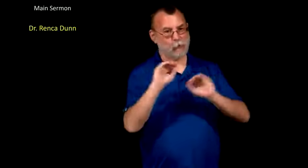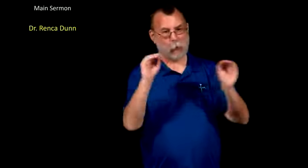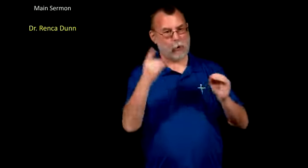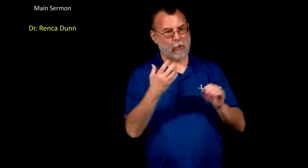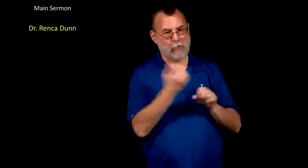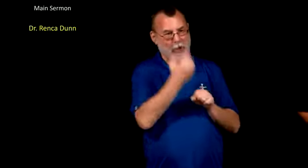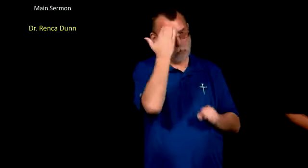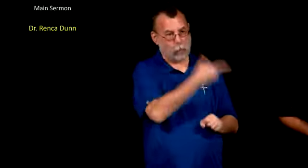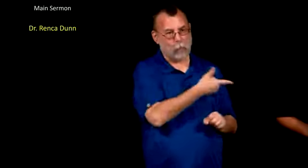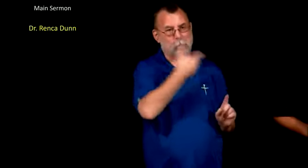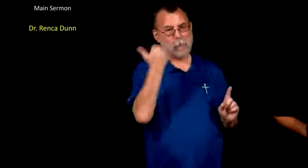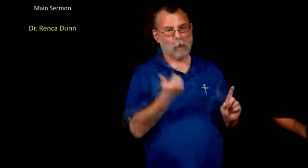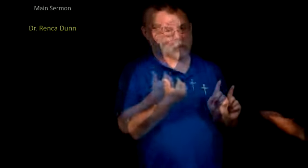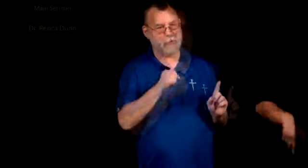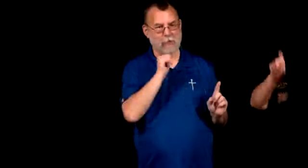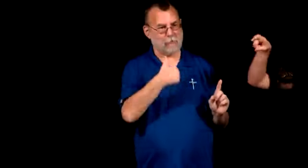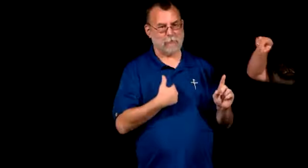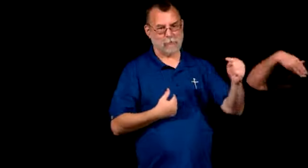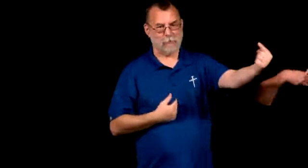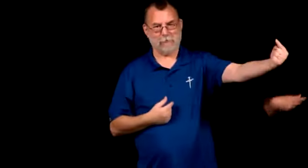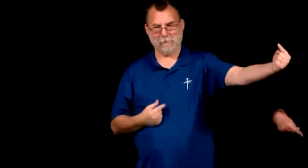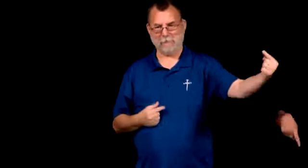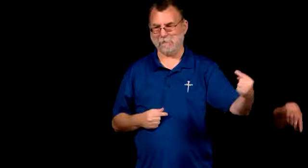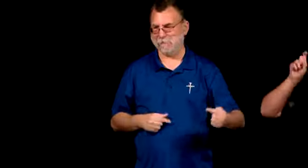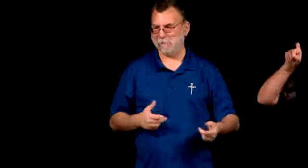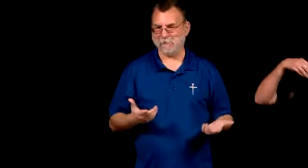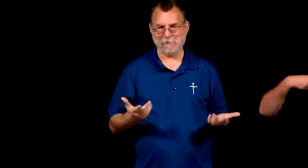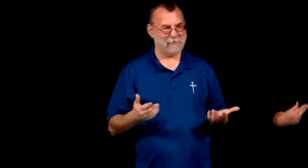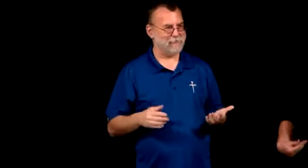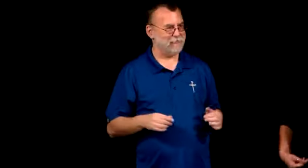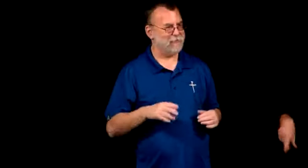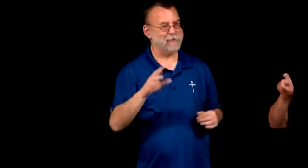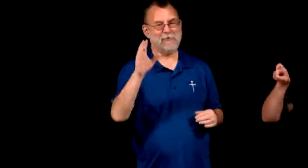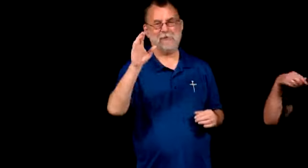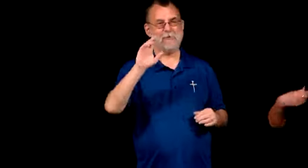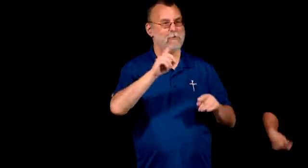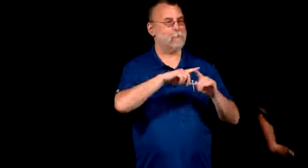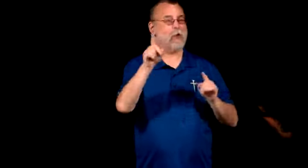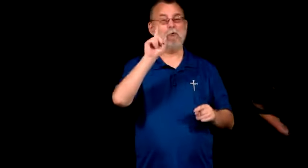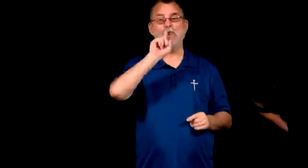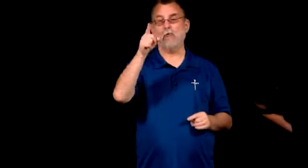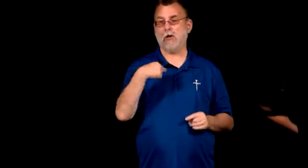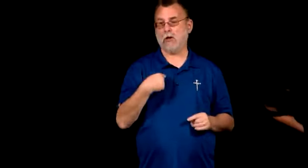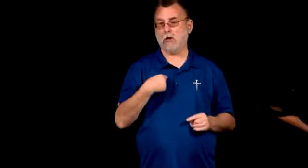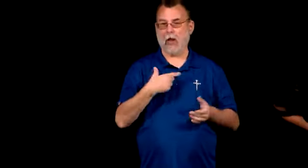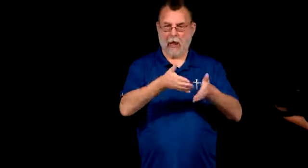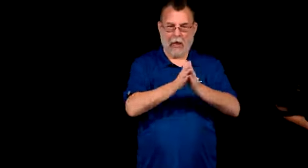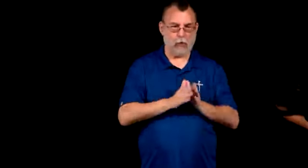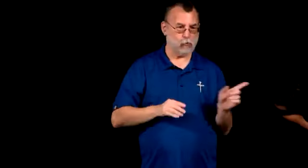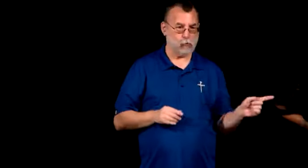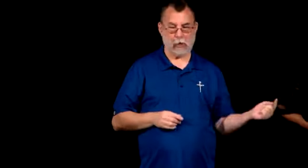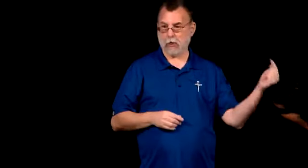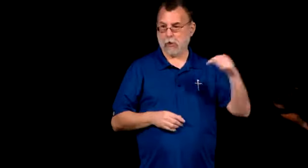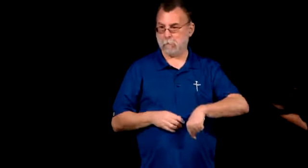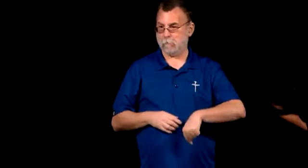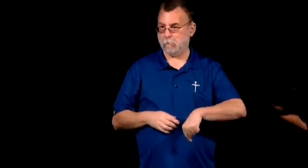So I would like to, nobody knows you better, and he, the person who does, doesn't want to come up to introduce. So I